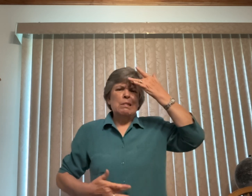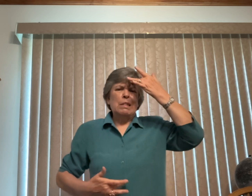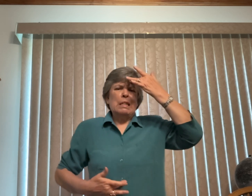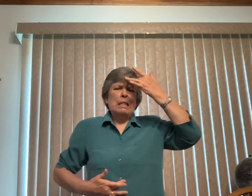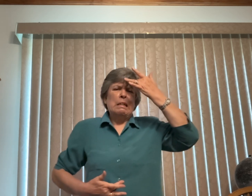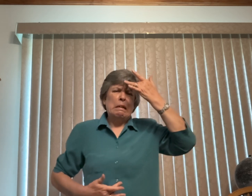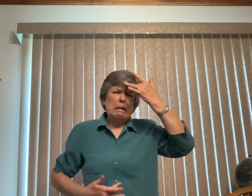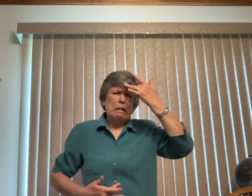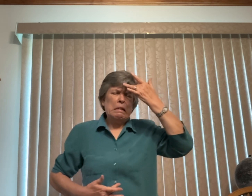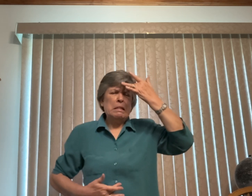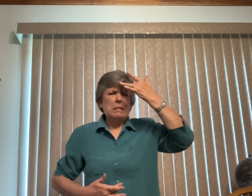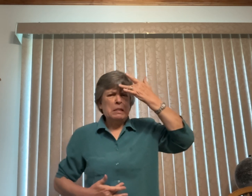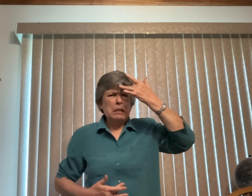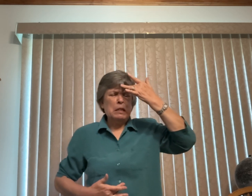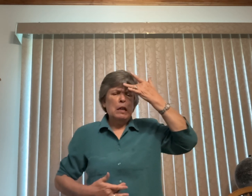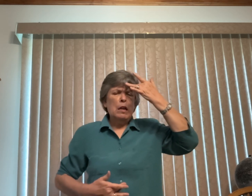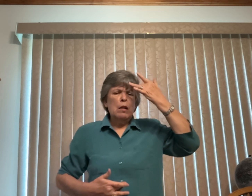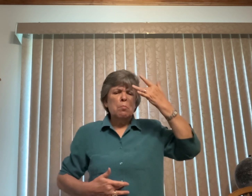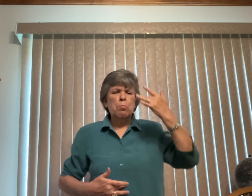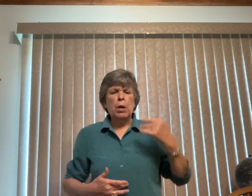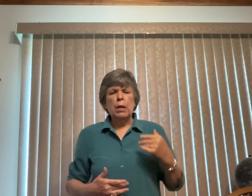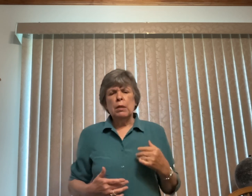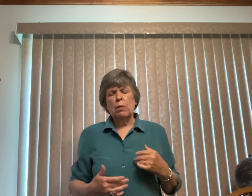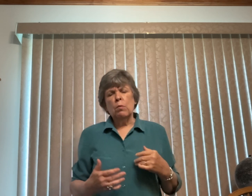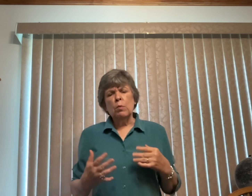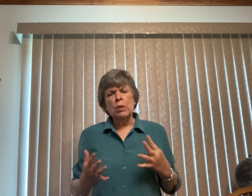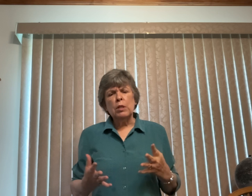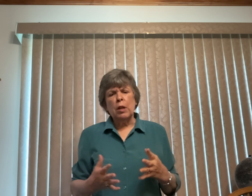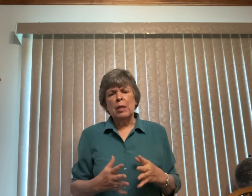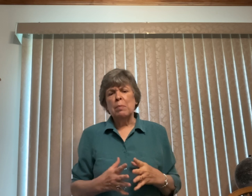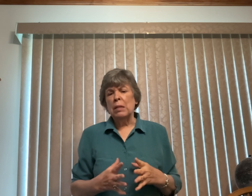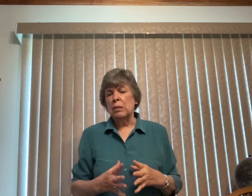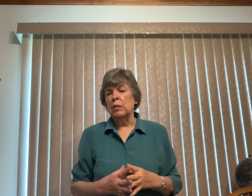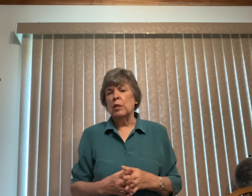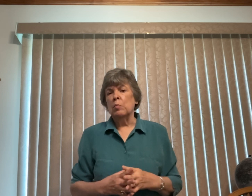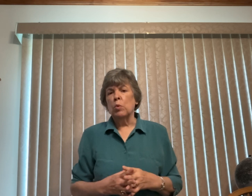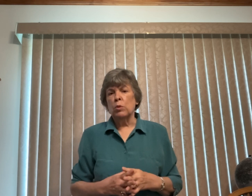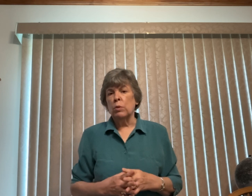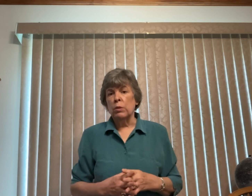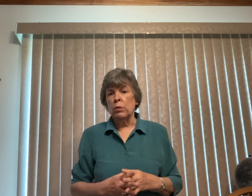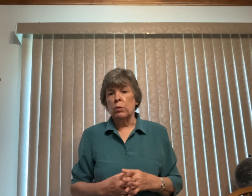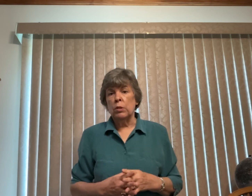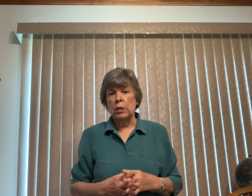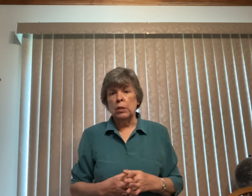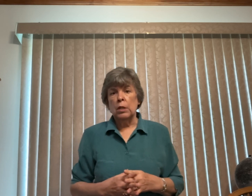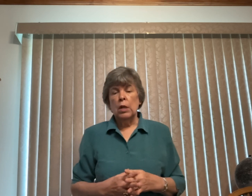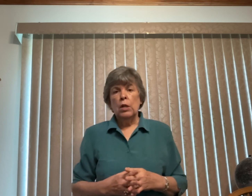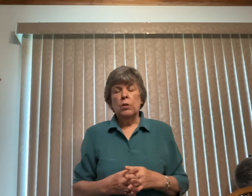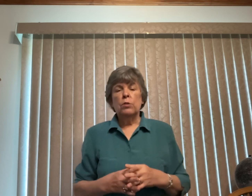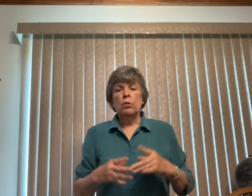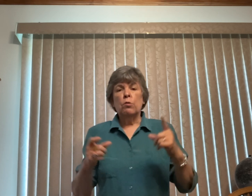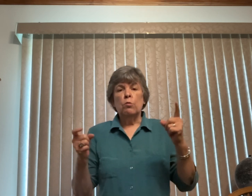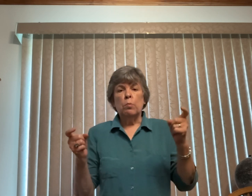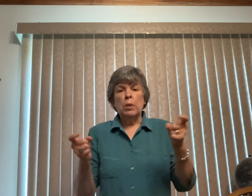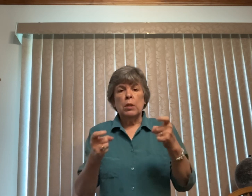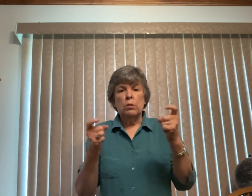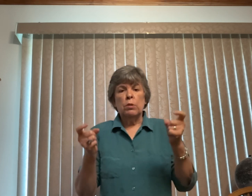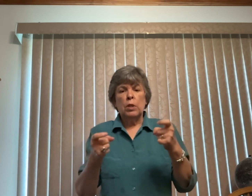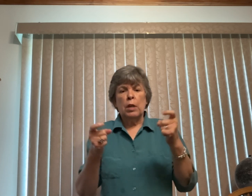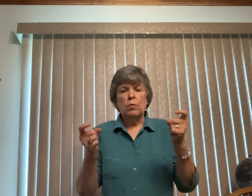like sick, but we're really talking about sin. The mortal ills are sin. So I'm going to do the sign for